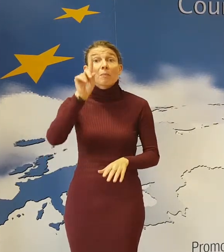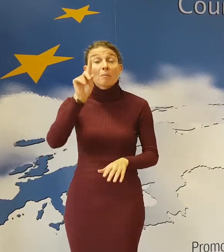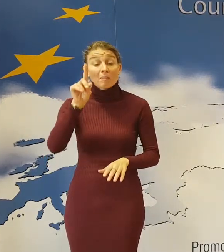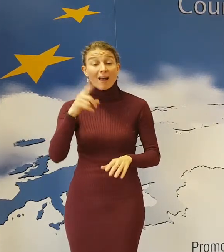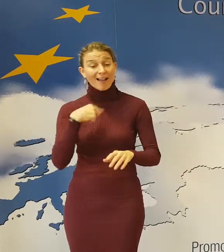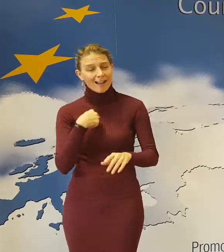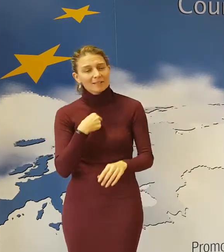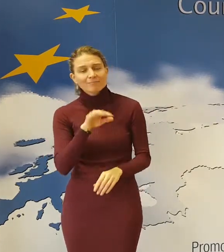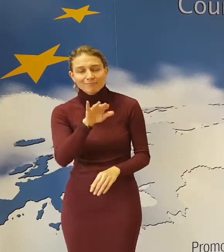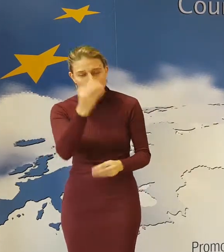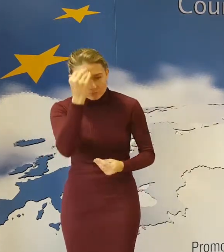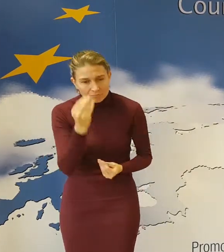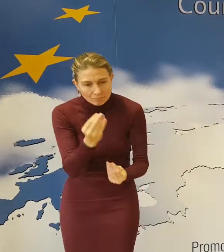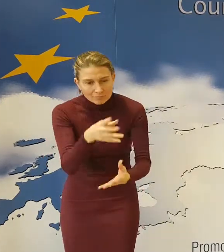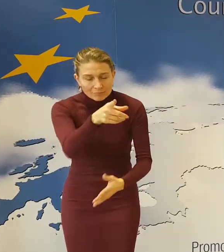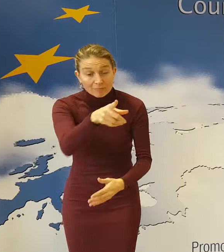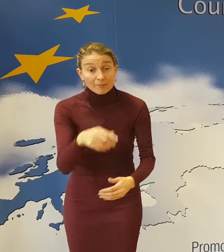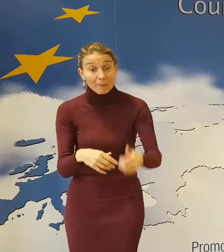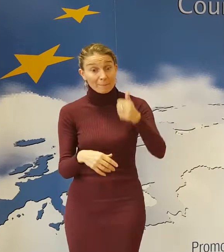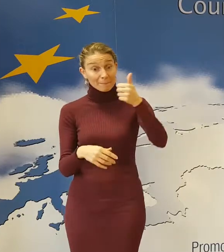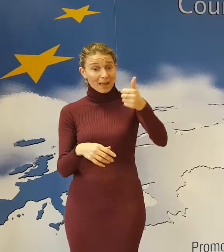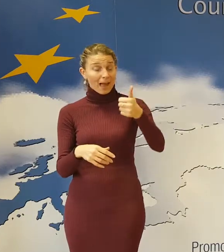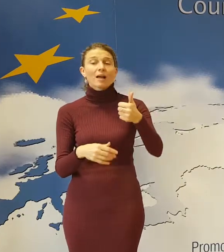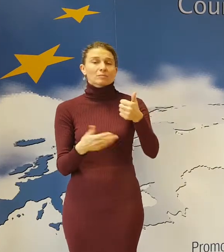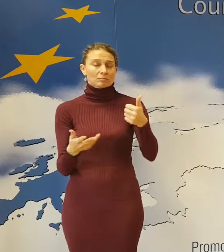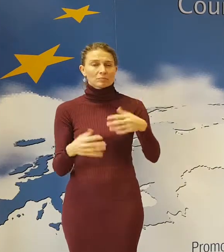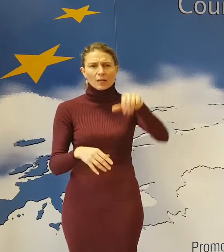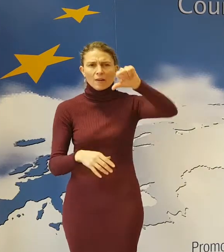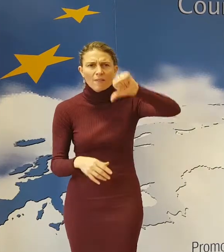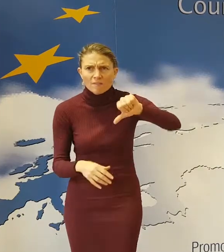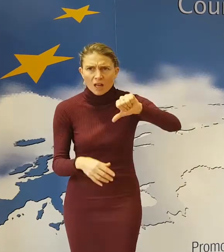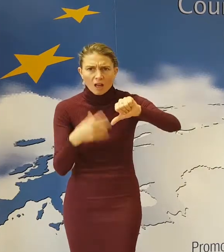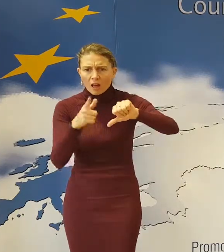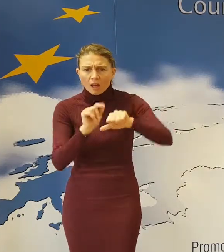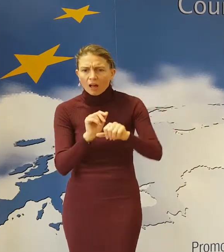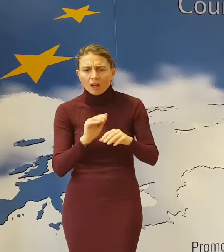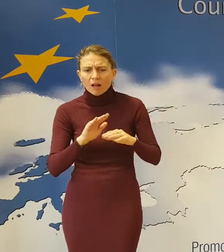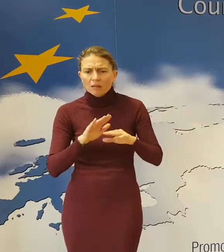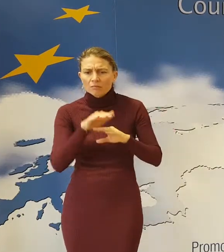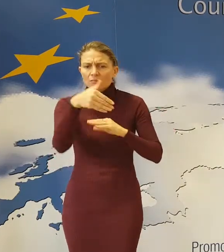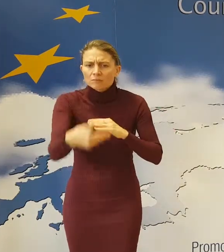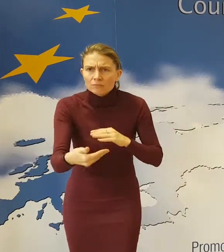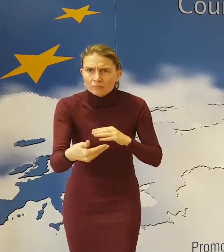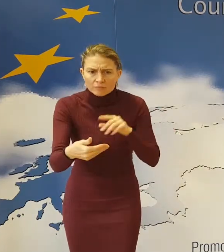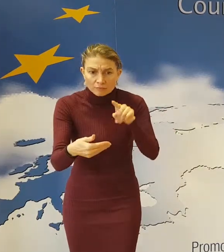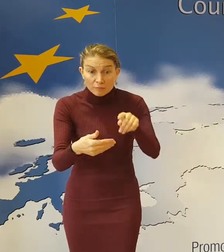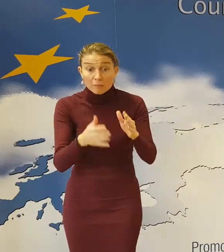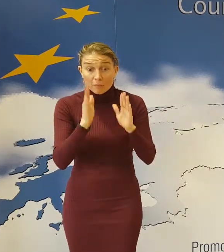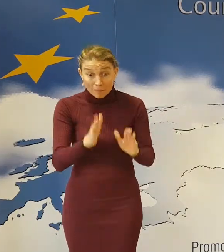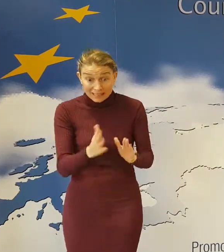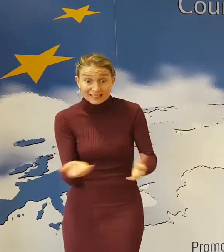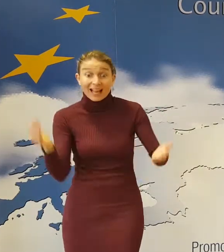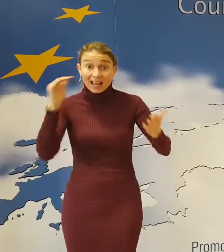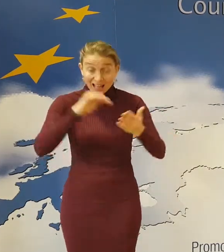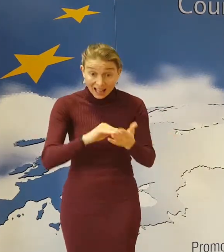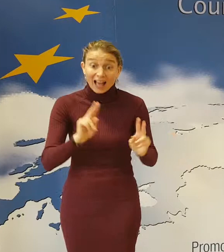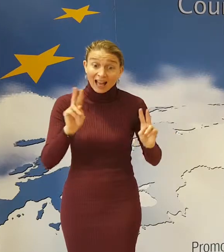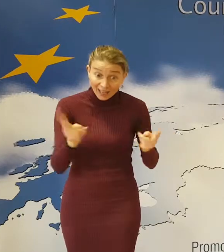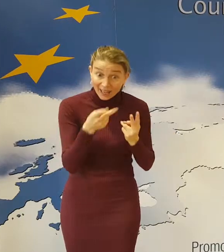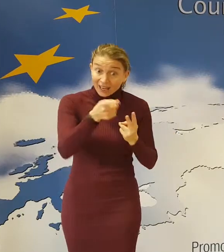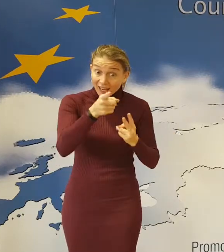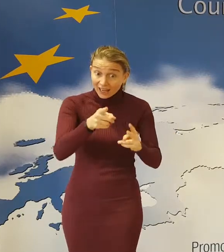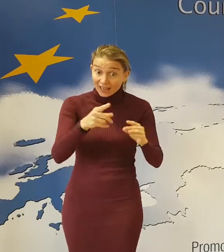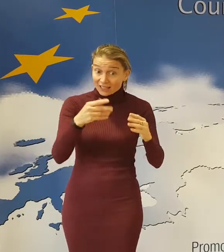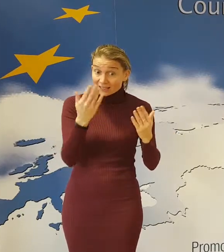happening? Does the student have to retake the course? Does he still can move on? Or what about a proficiency test? What about